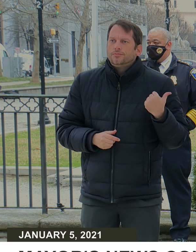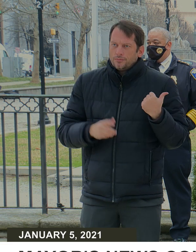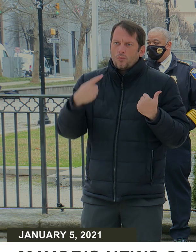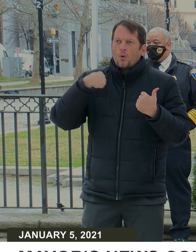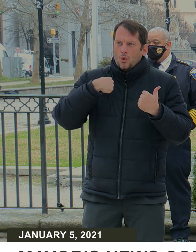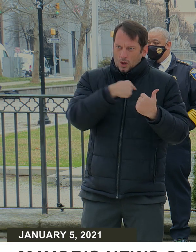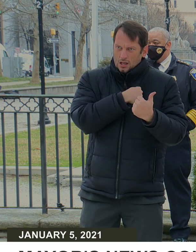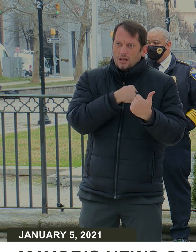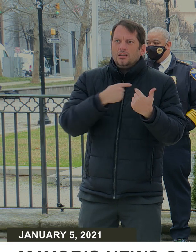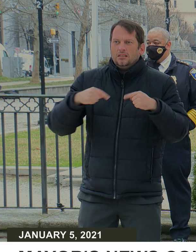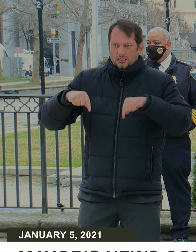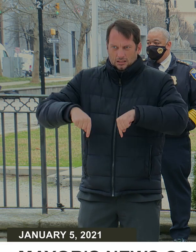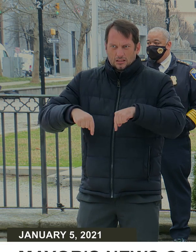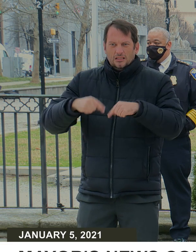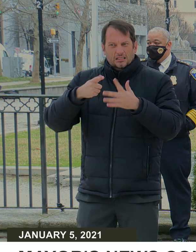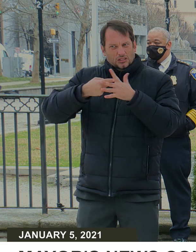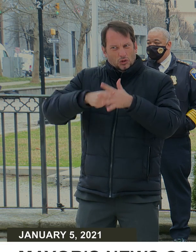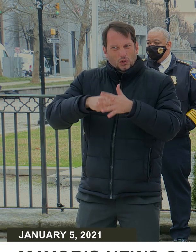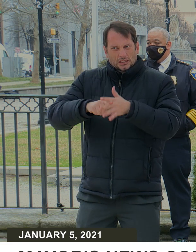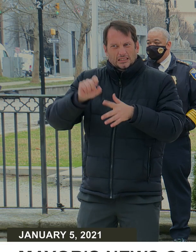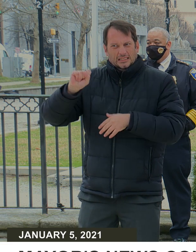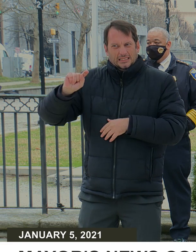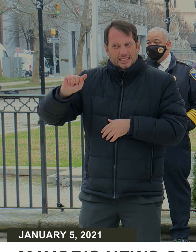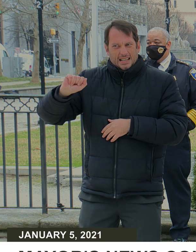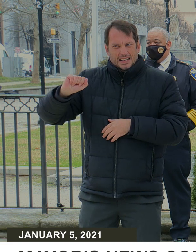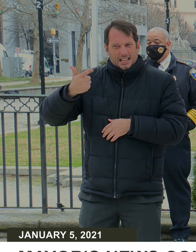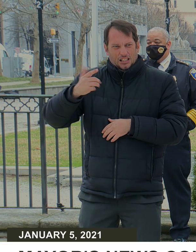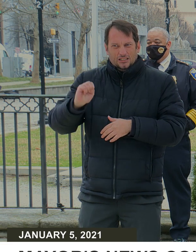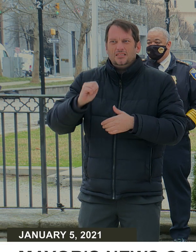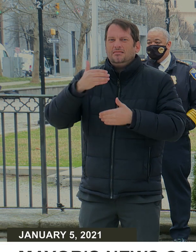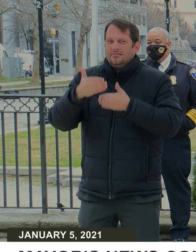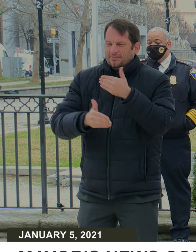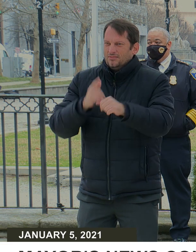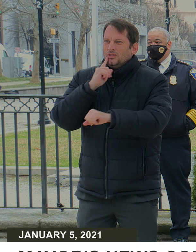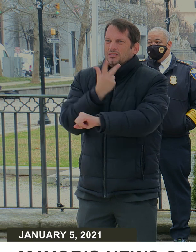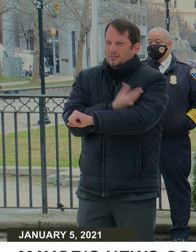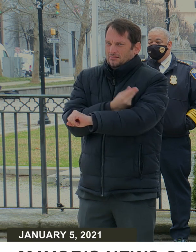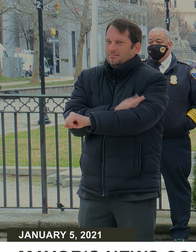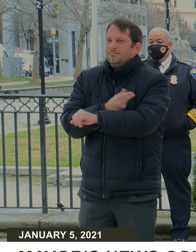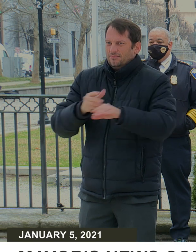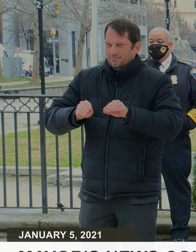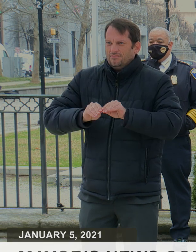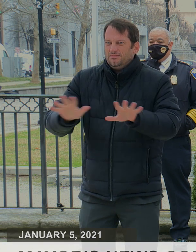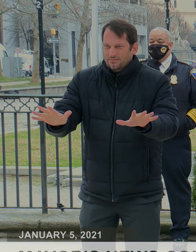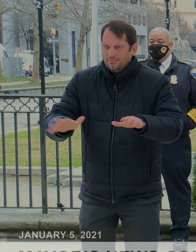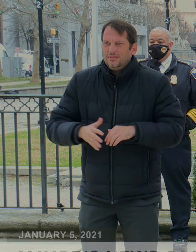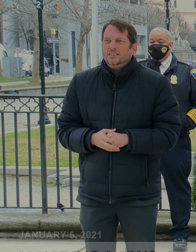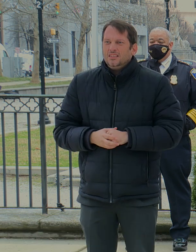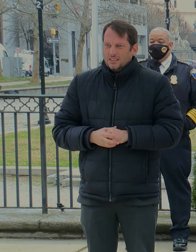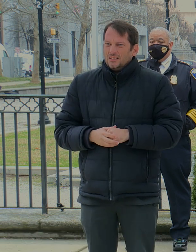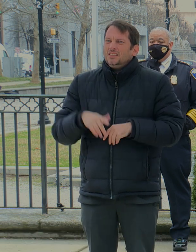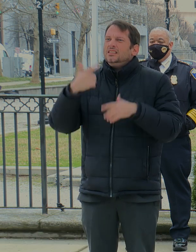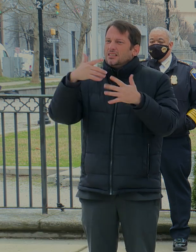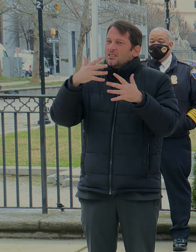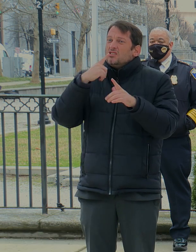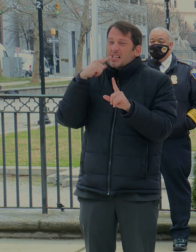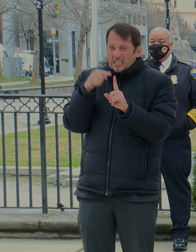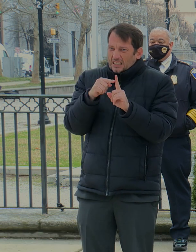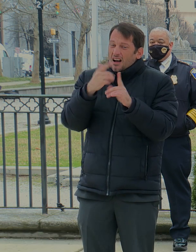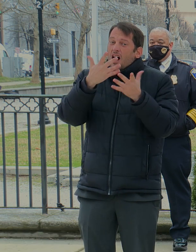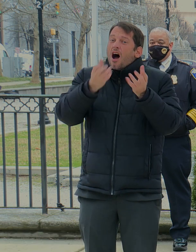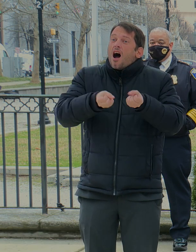of the vaccination process, and it's important to keep in mind that at this stage, there is still a very limited supply of